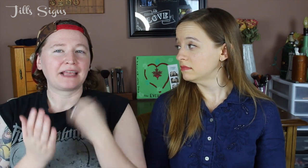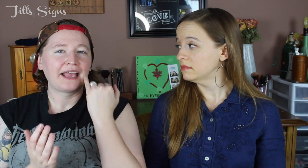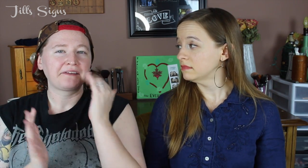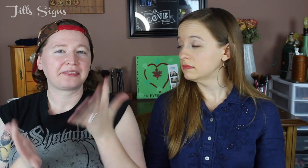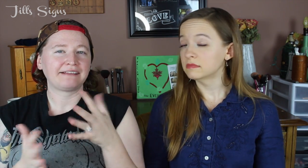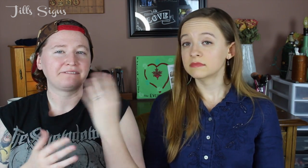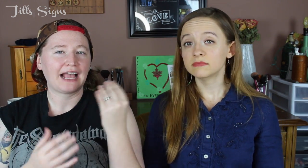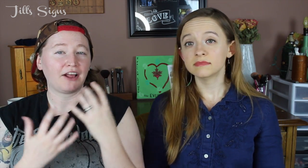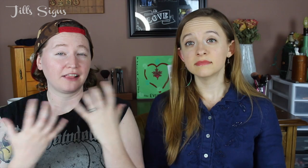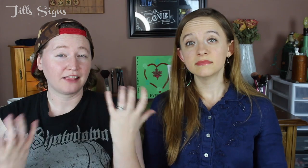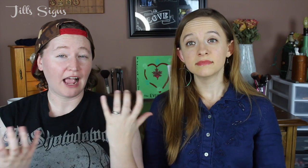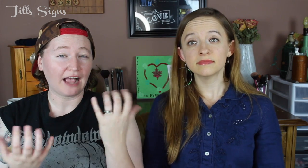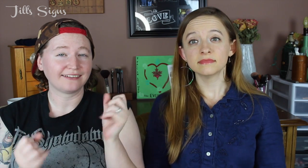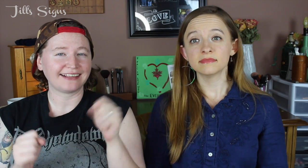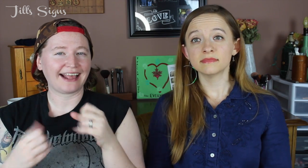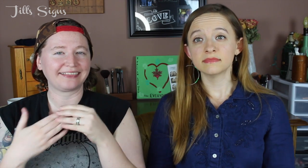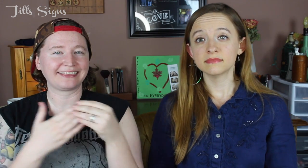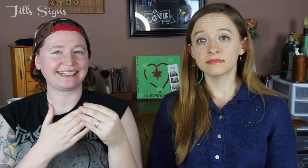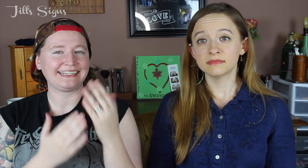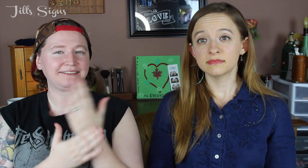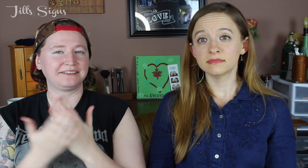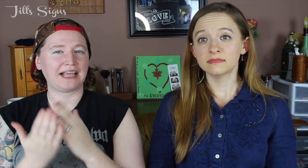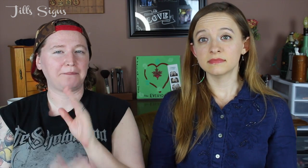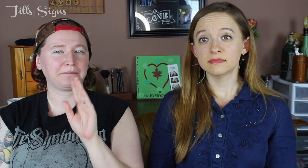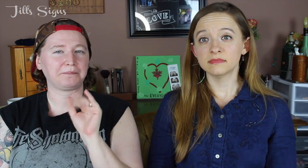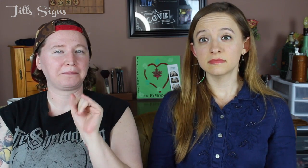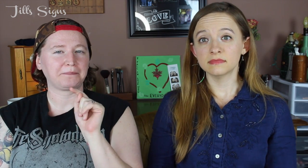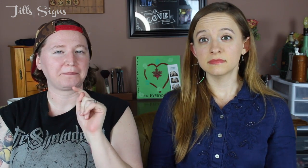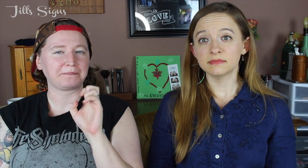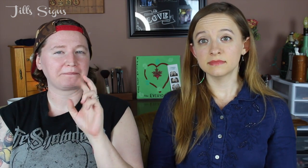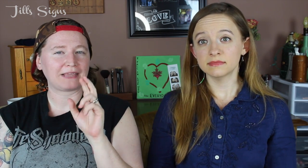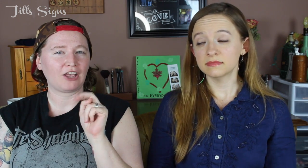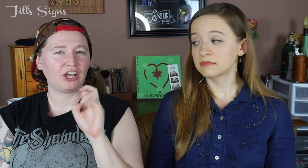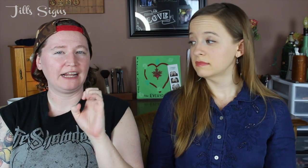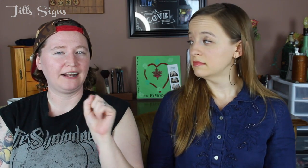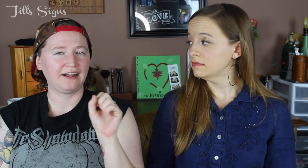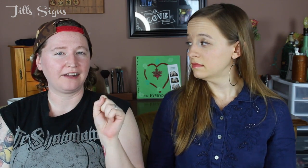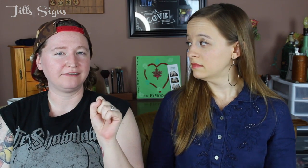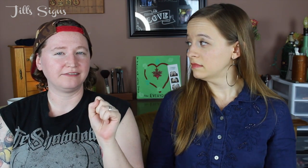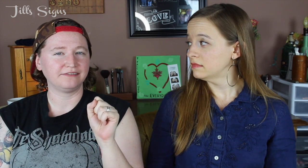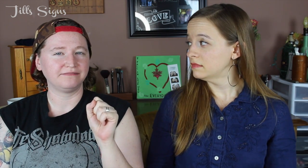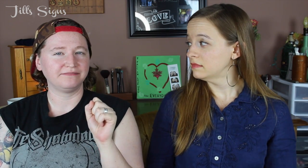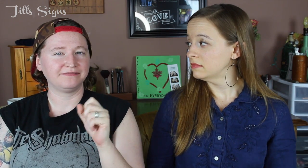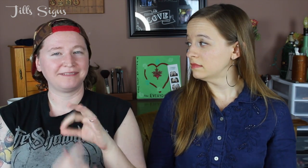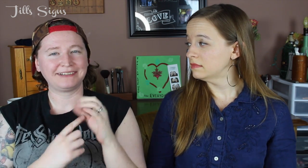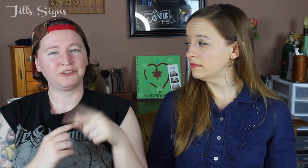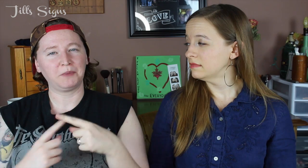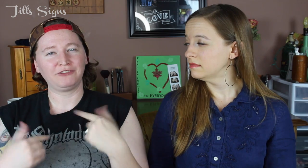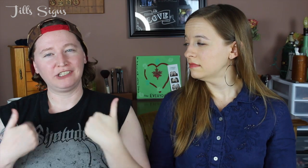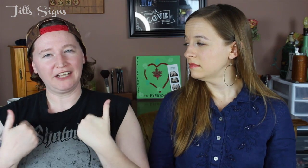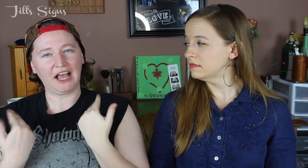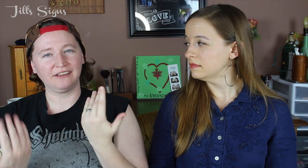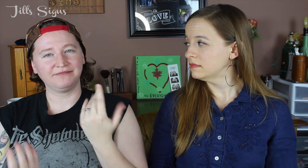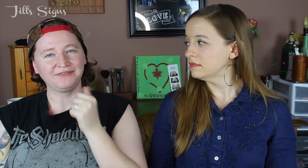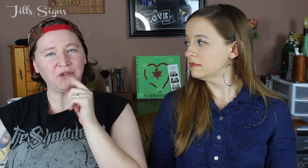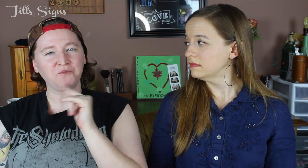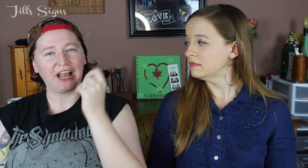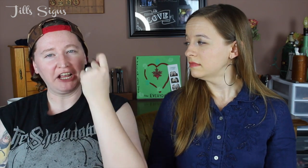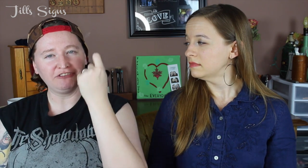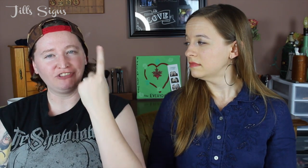I think sometimes, if you get left out a lot, it can lead to some bitterness, especially when you're younger. You